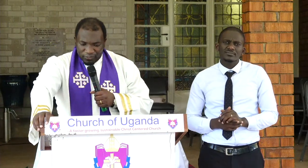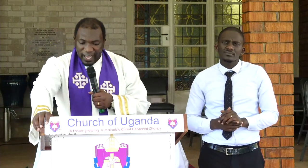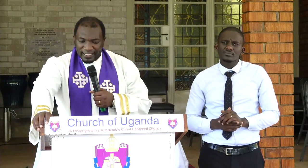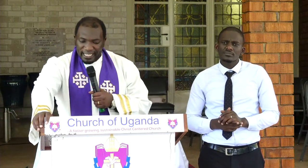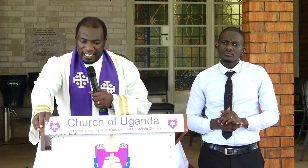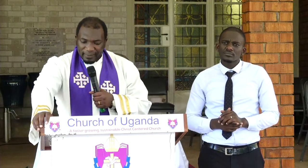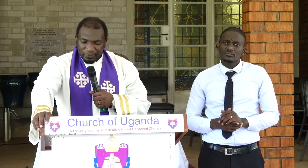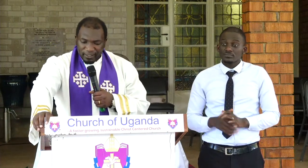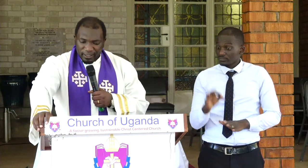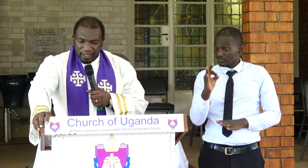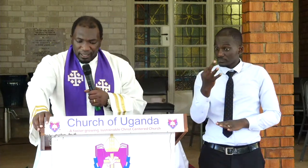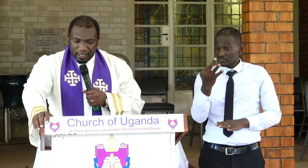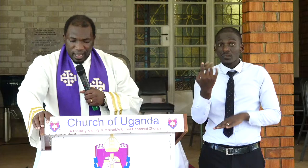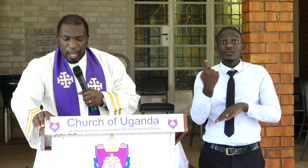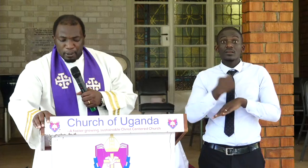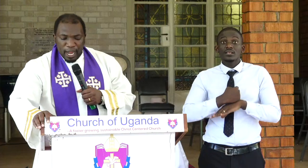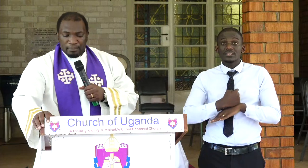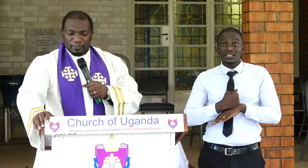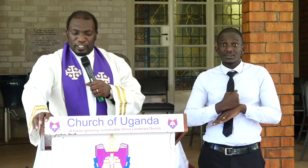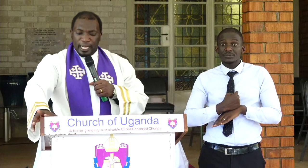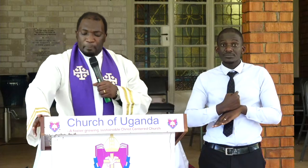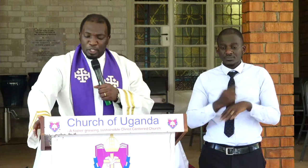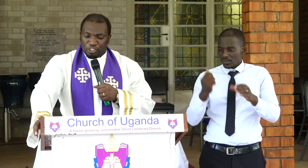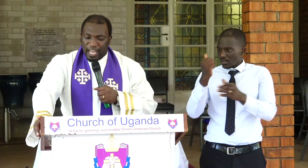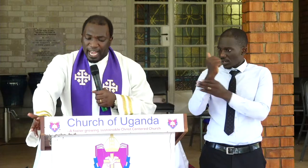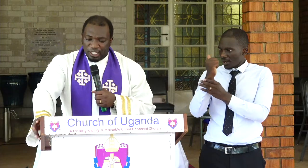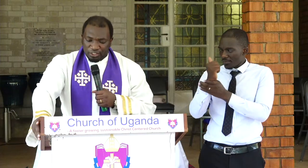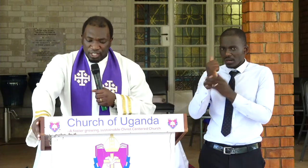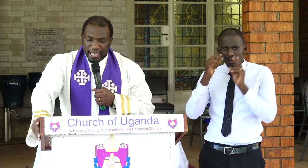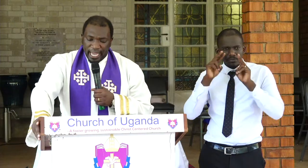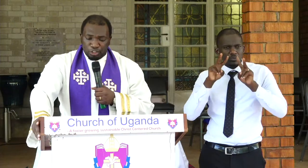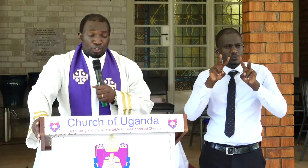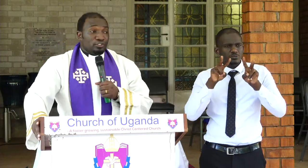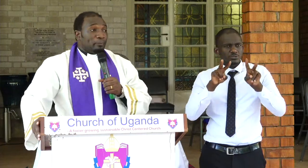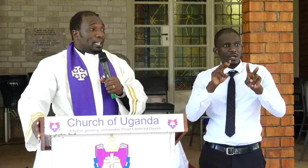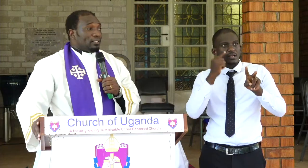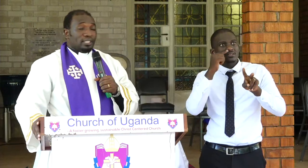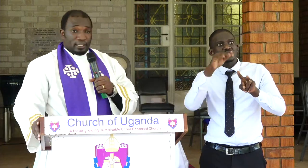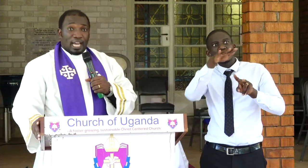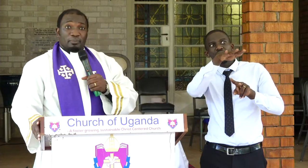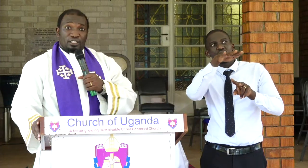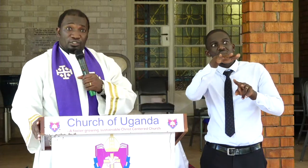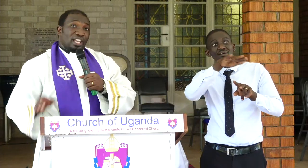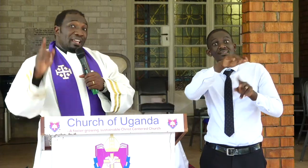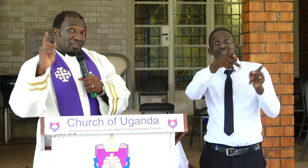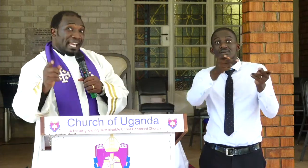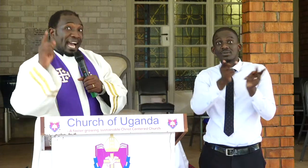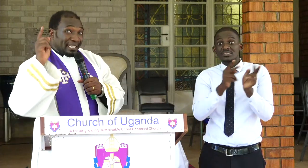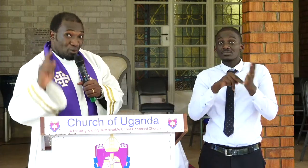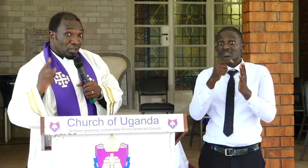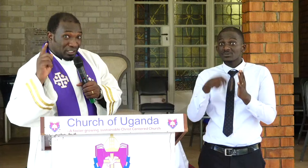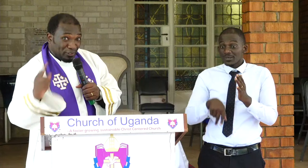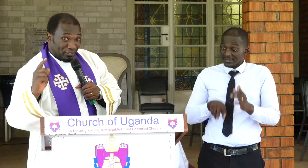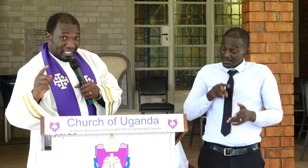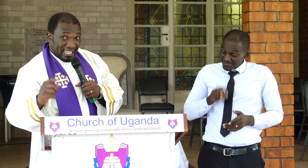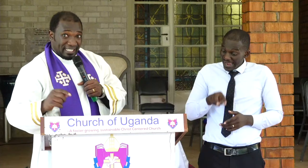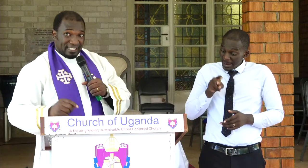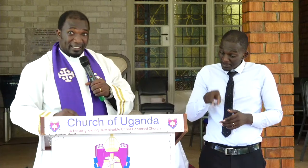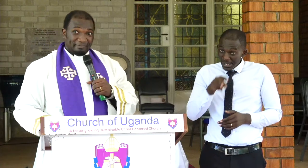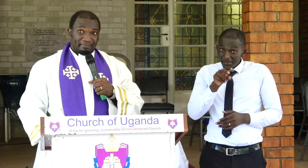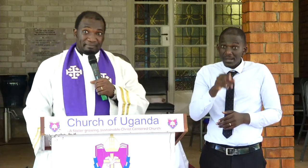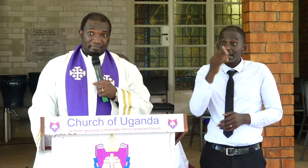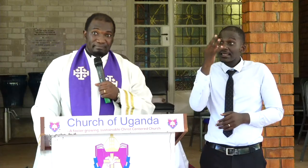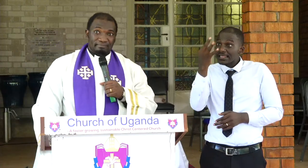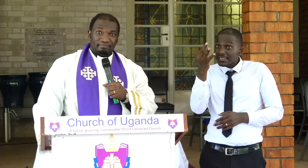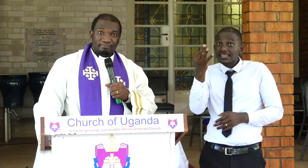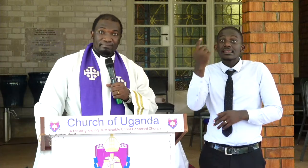On the third day, Abraham lifted up his eyes and saw the place. That means they had walked for 3 days.